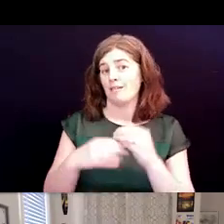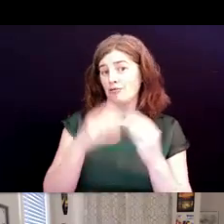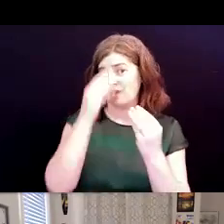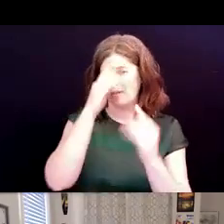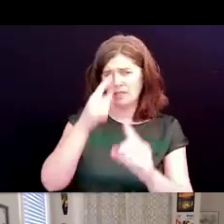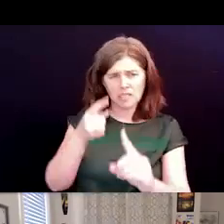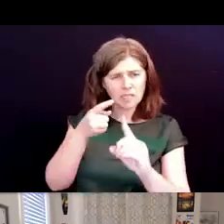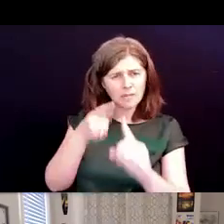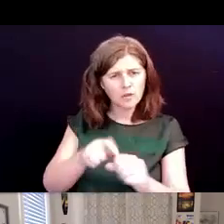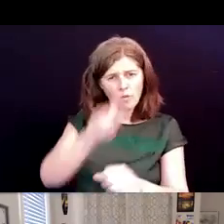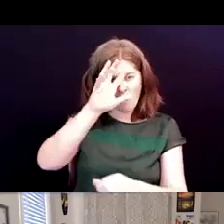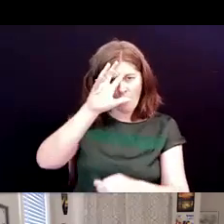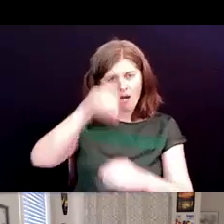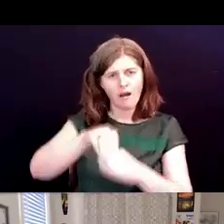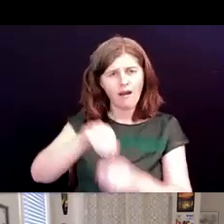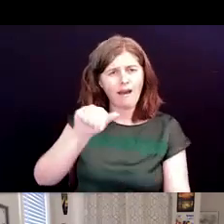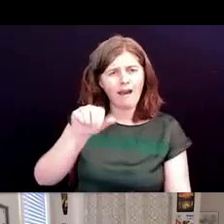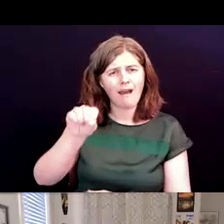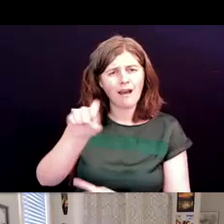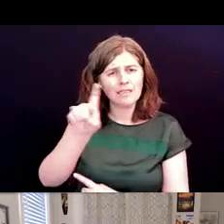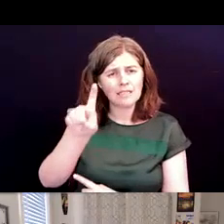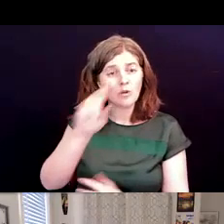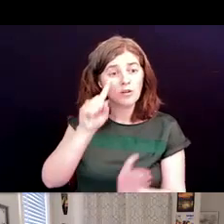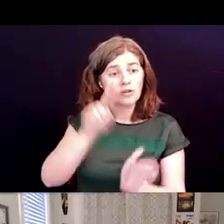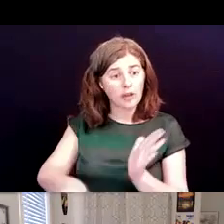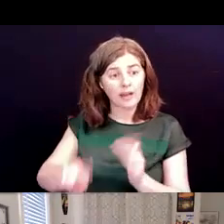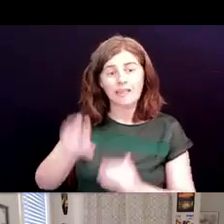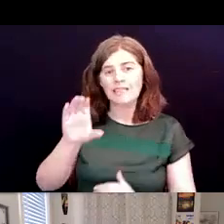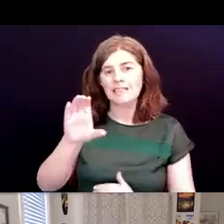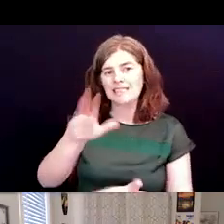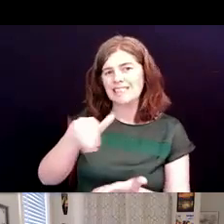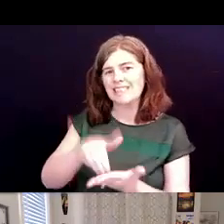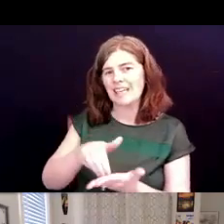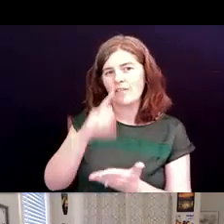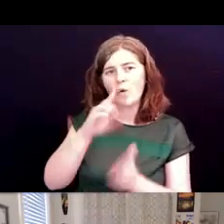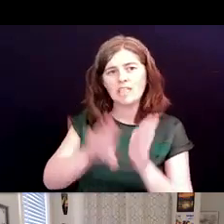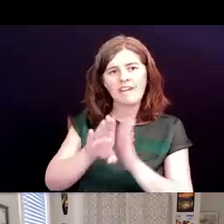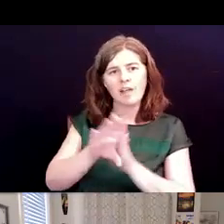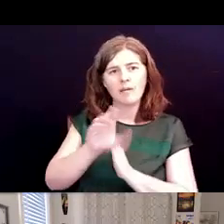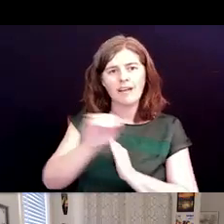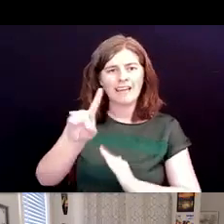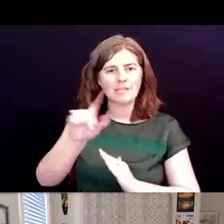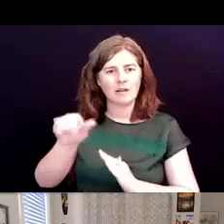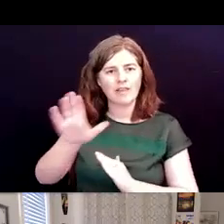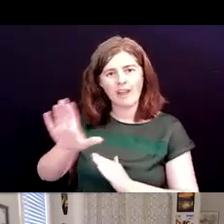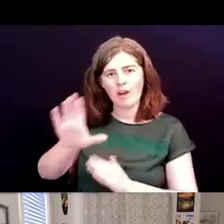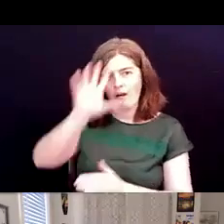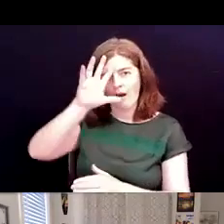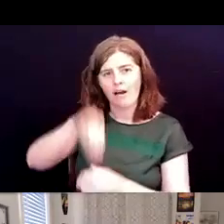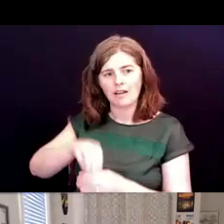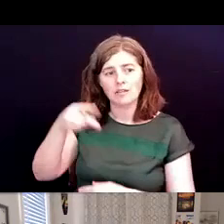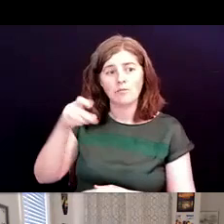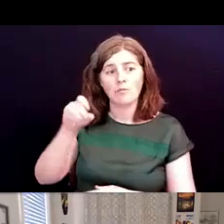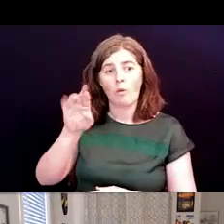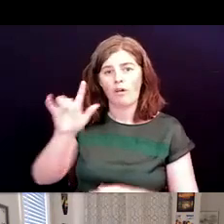specific to autism spectrum disorder, you can visit the Center for Development and Disability Autism portal at the link listed